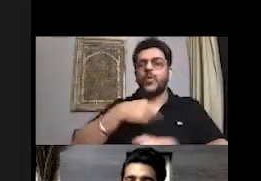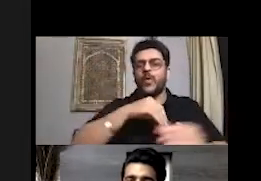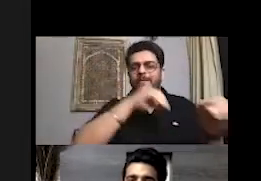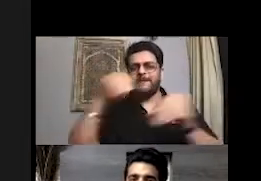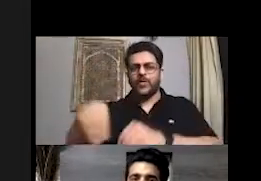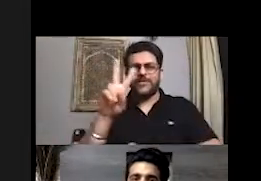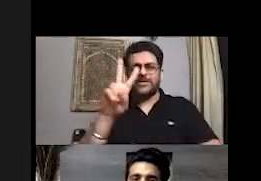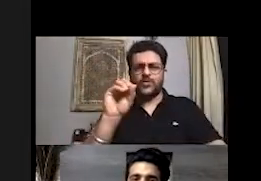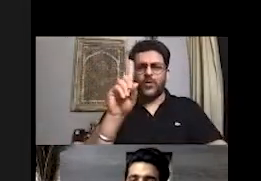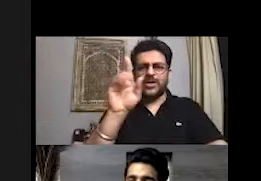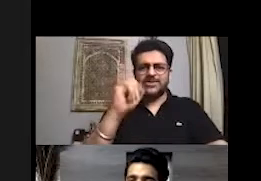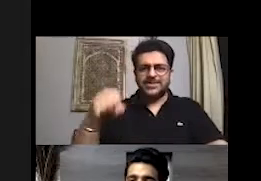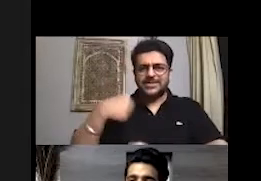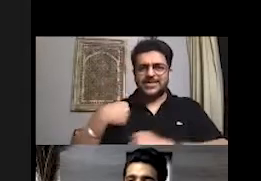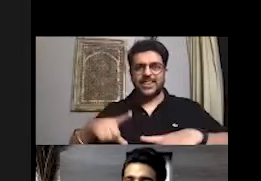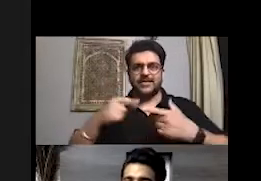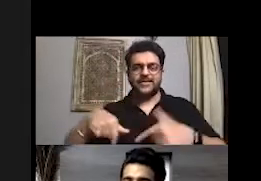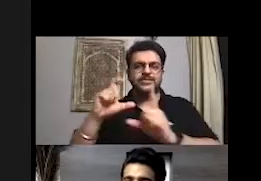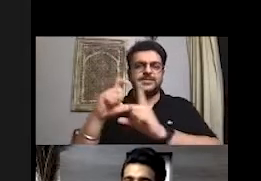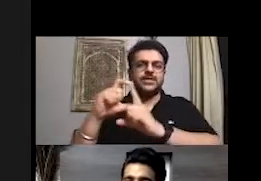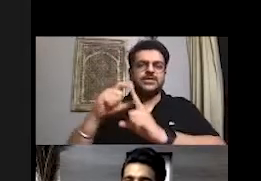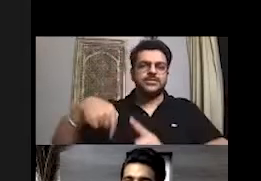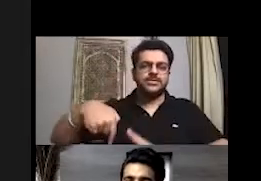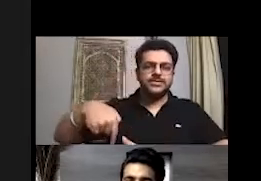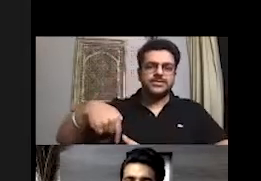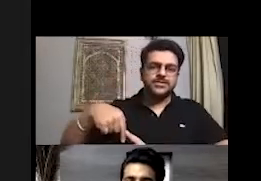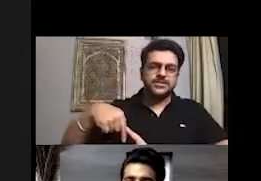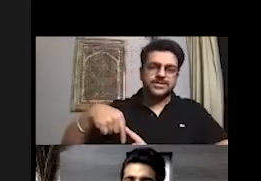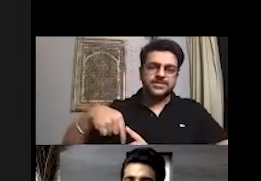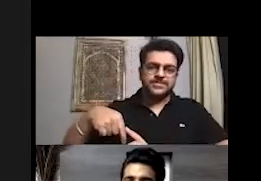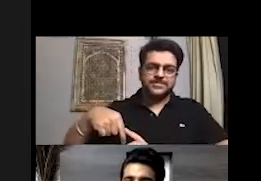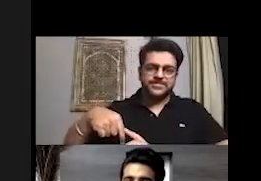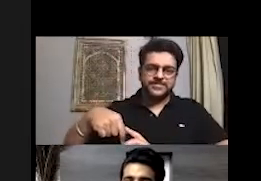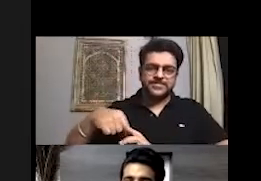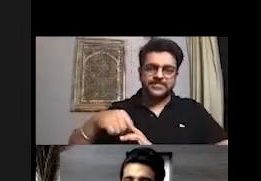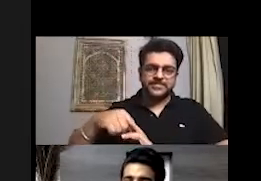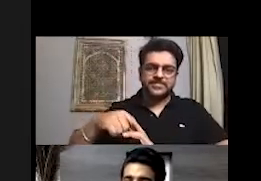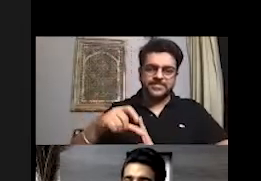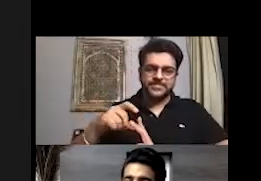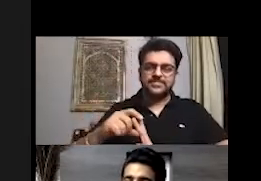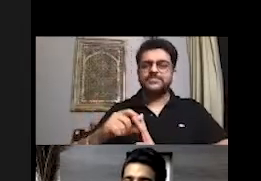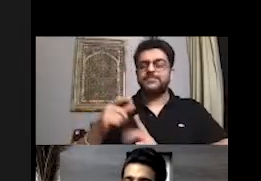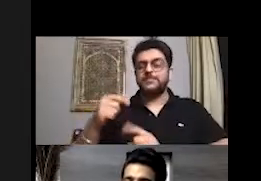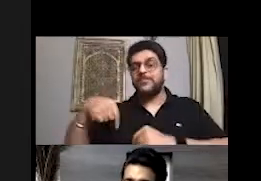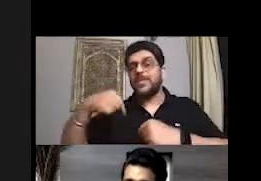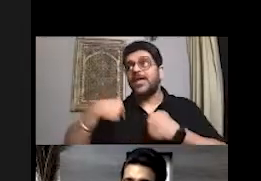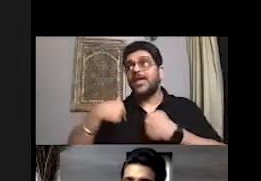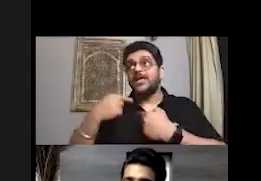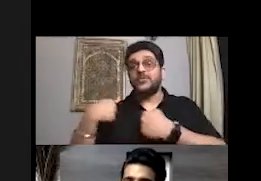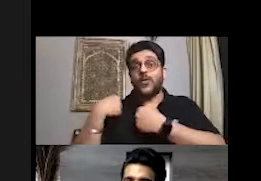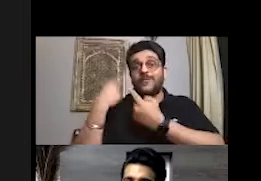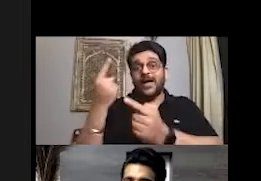people. So I've been doing advocacy work. I came here in 2016 and I've been living in Delhi.